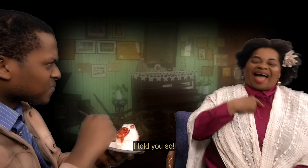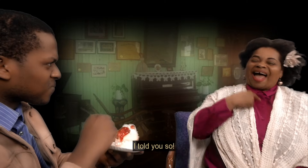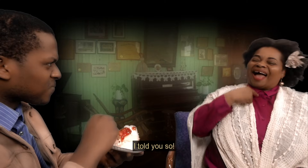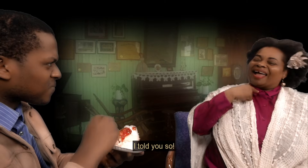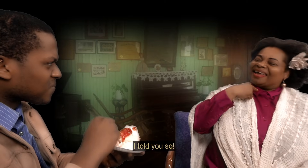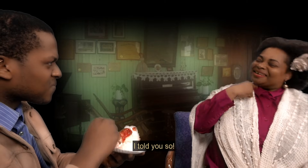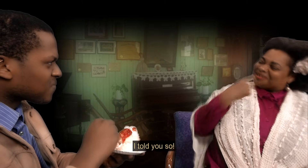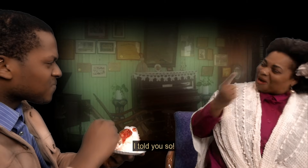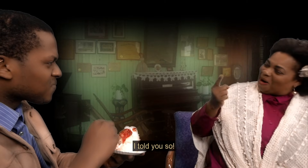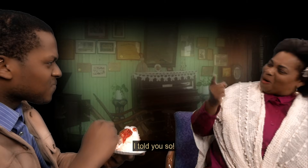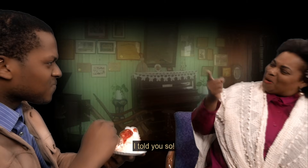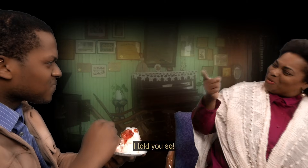I told you so.